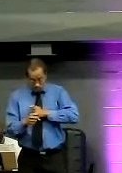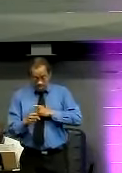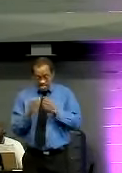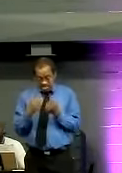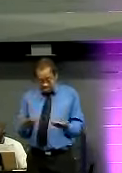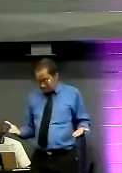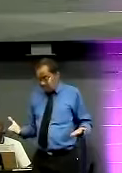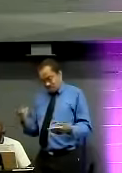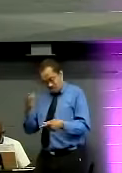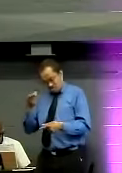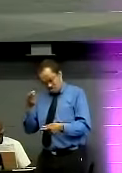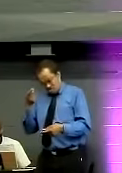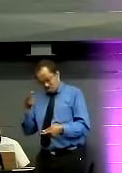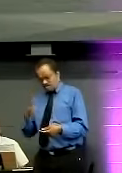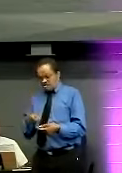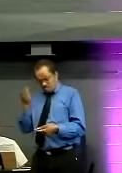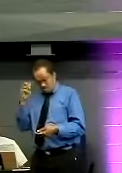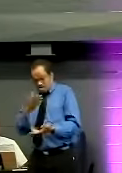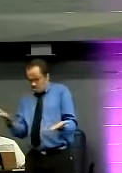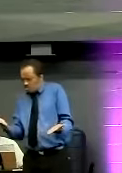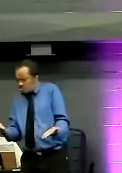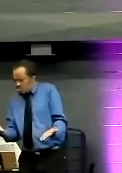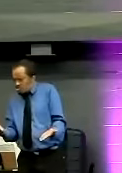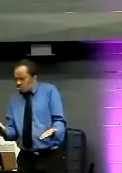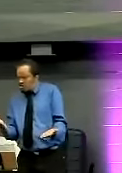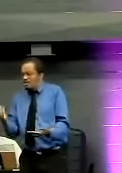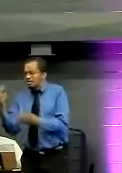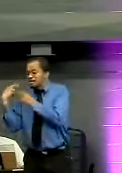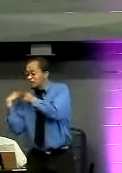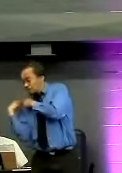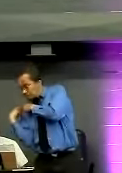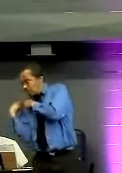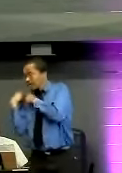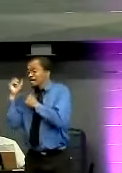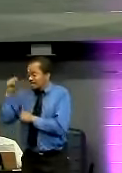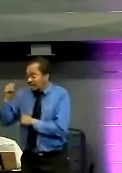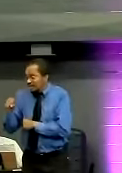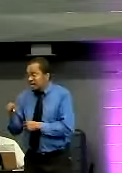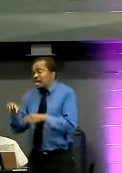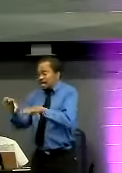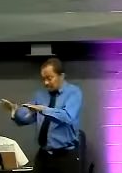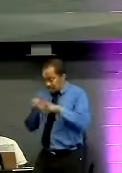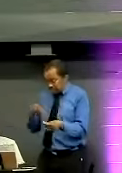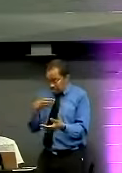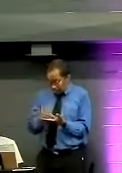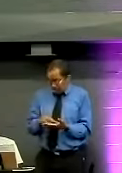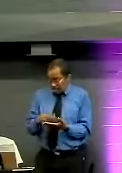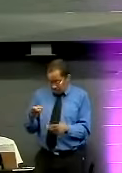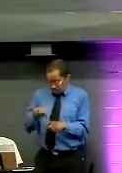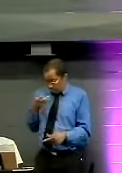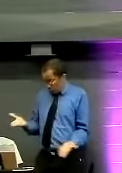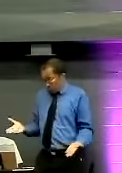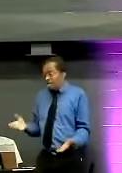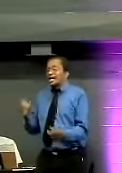yard, right? You want them to own it. Yes, I took that $5 out your purse. Yes, I hit